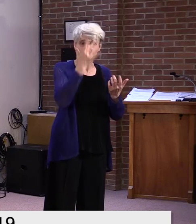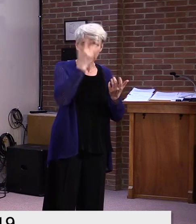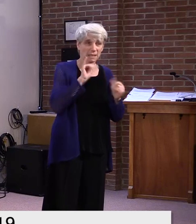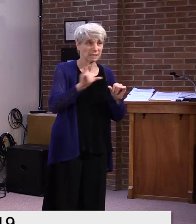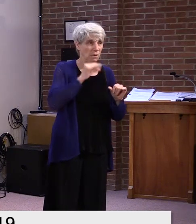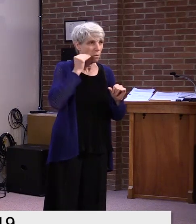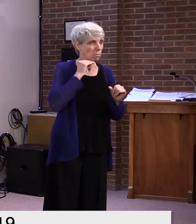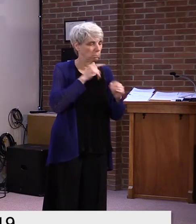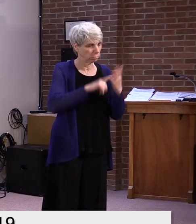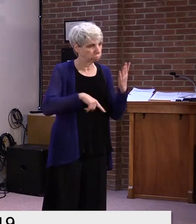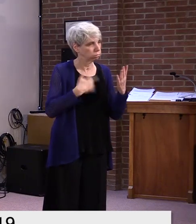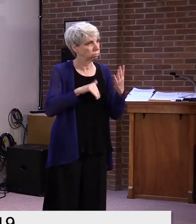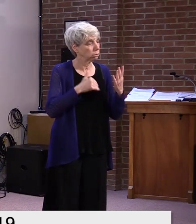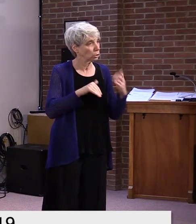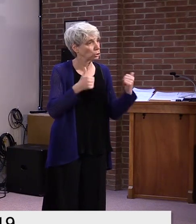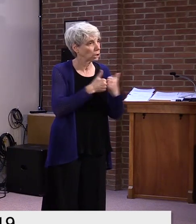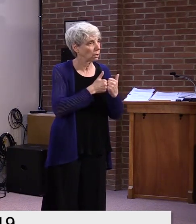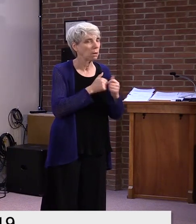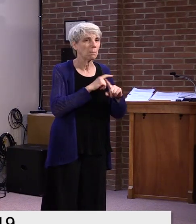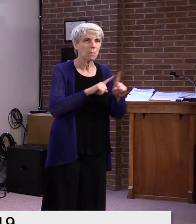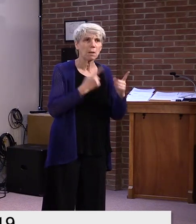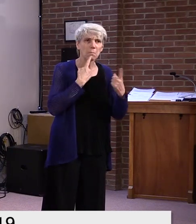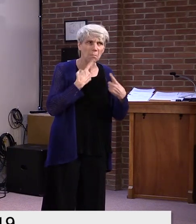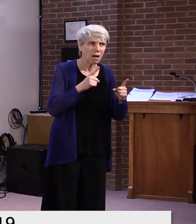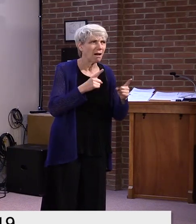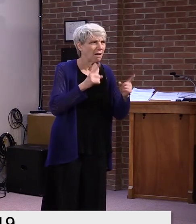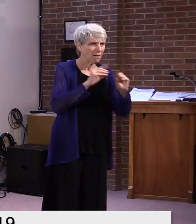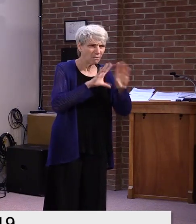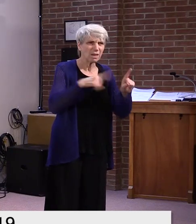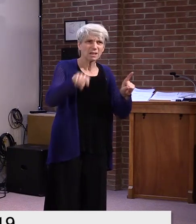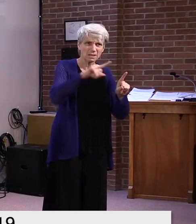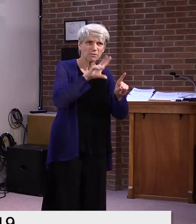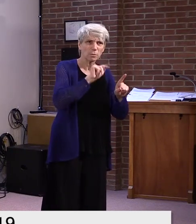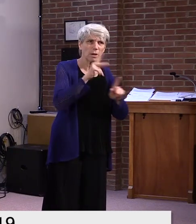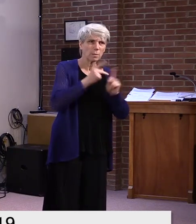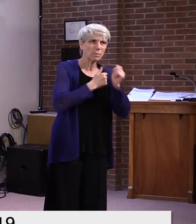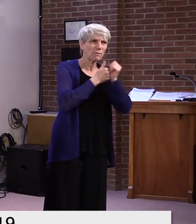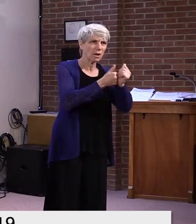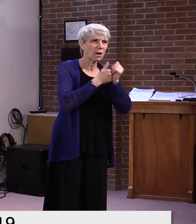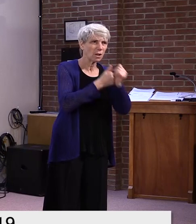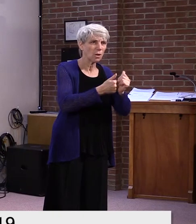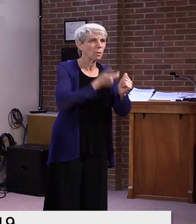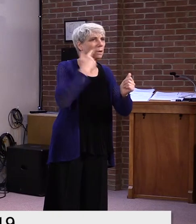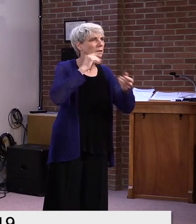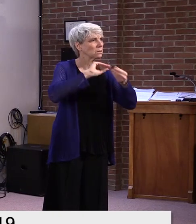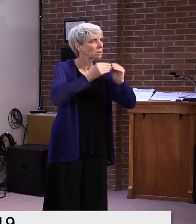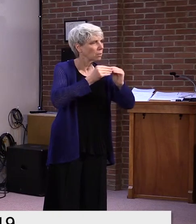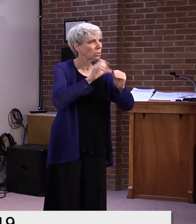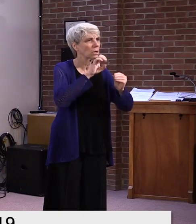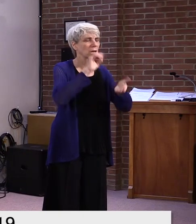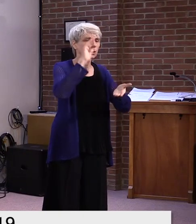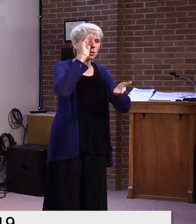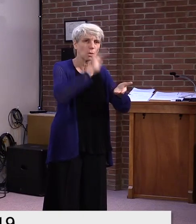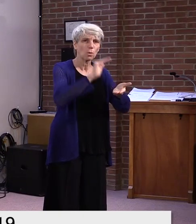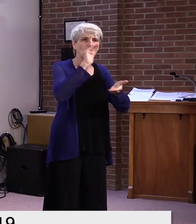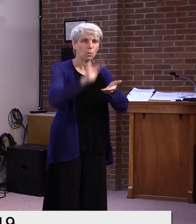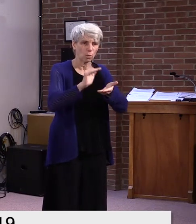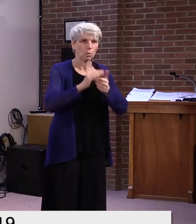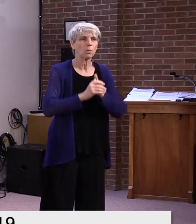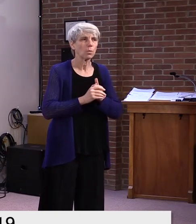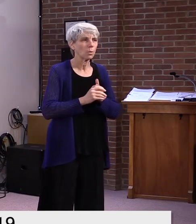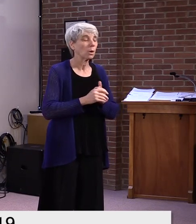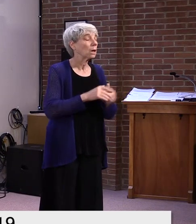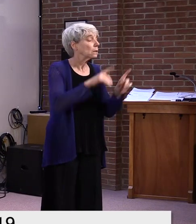we've all seen success in keeping the number of new COVID-19 cases low, and the positivity